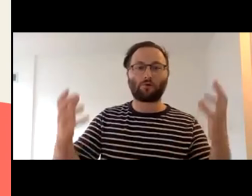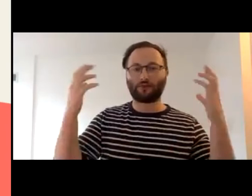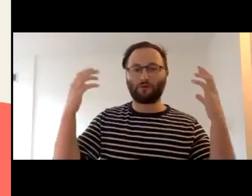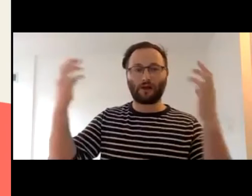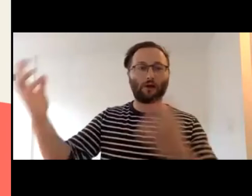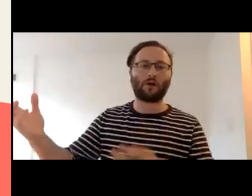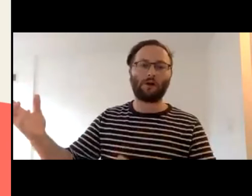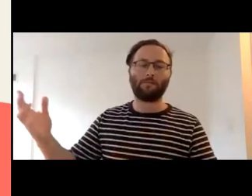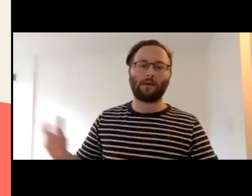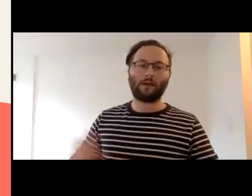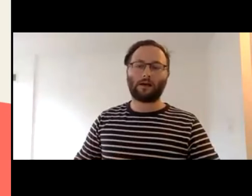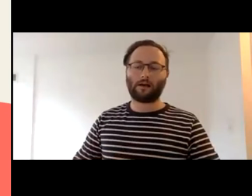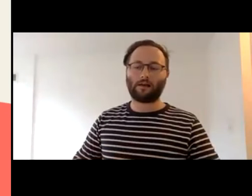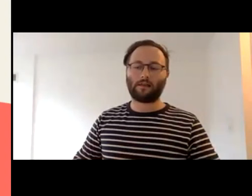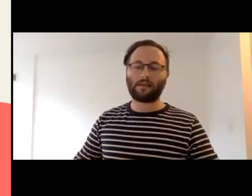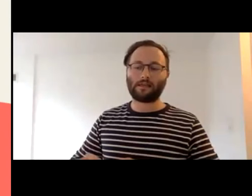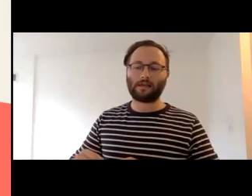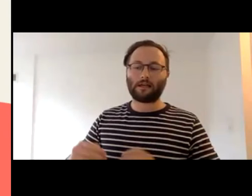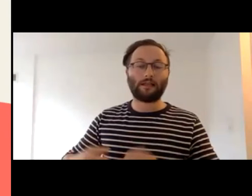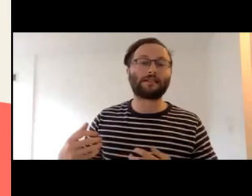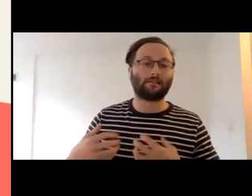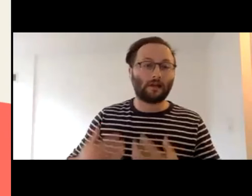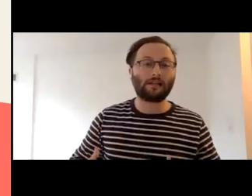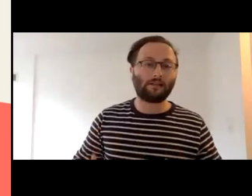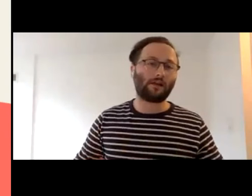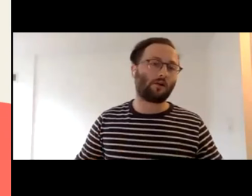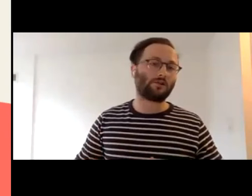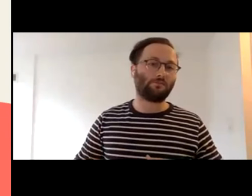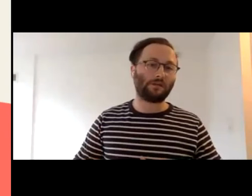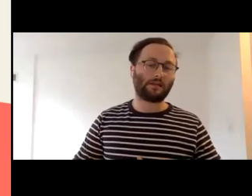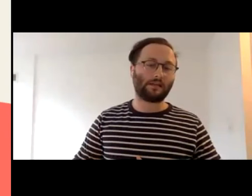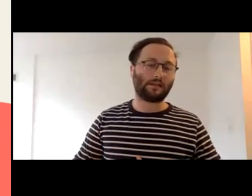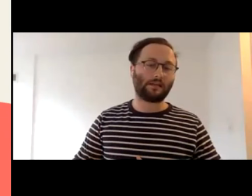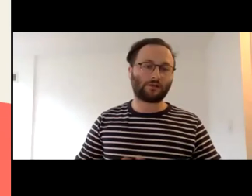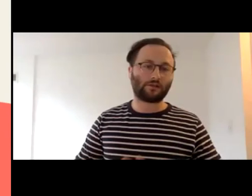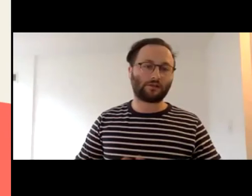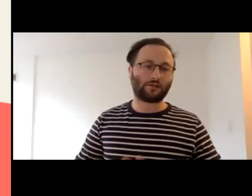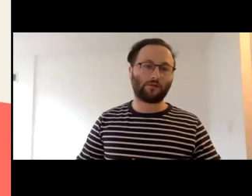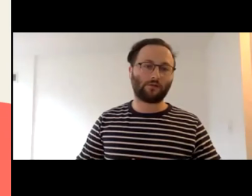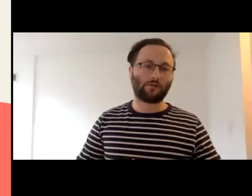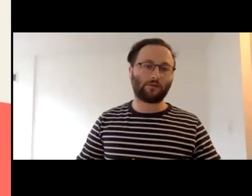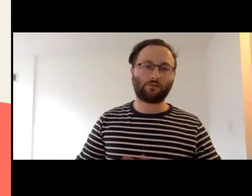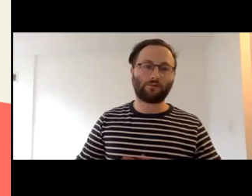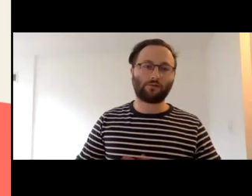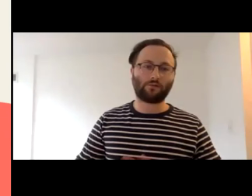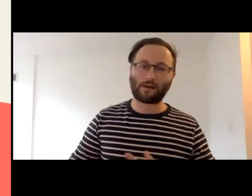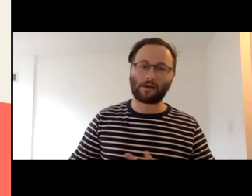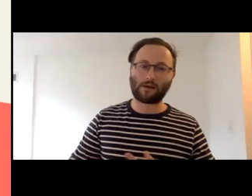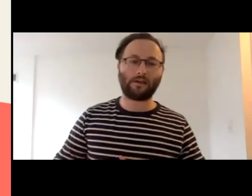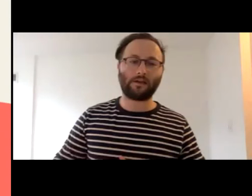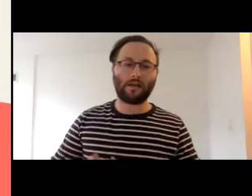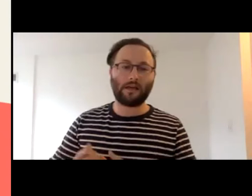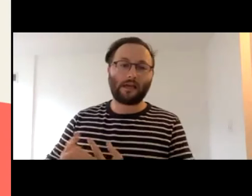group or to an outcome, the less likely they are to be engaged. So the simple sort of example would be